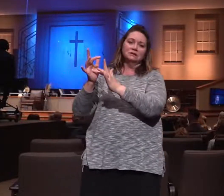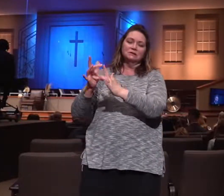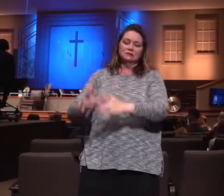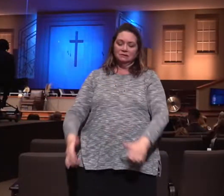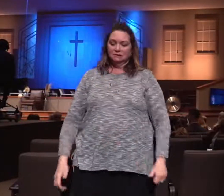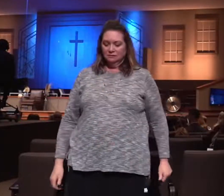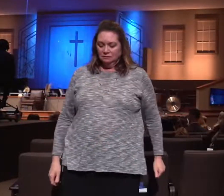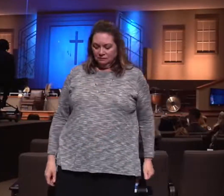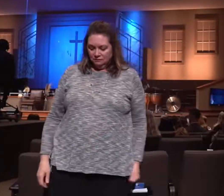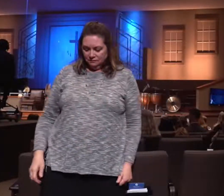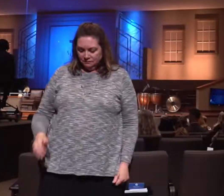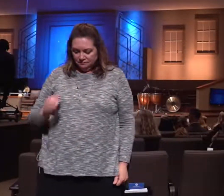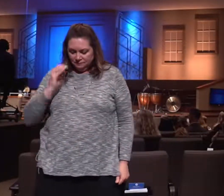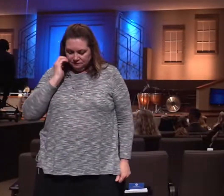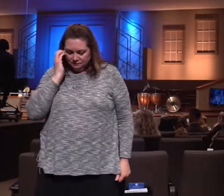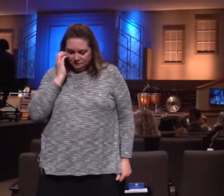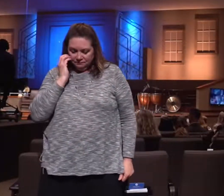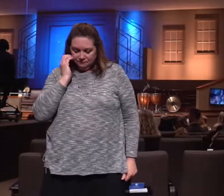in.